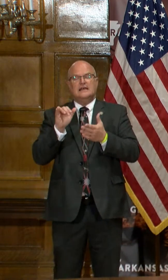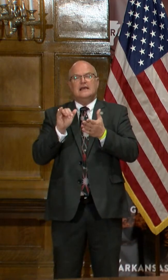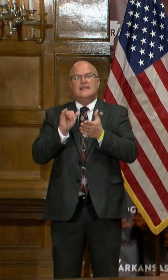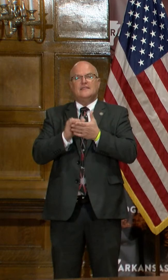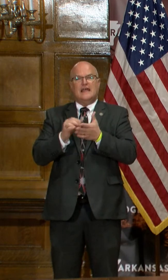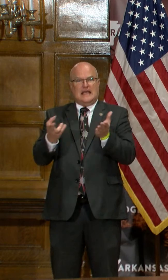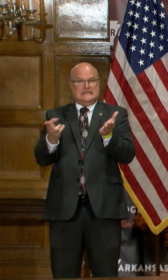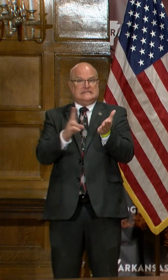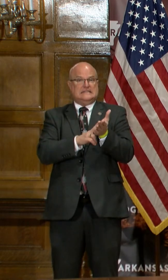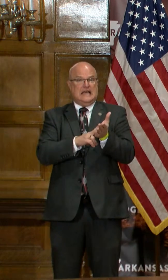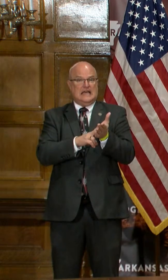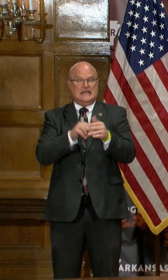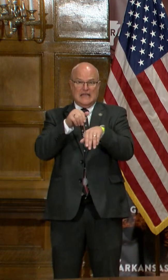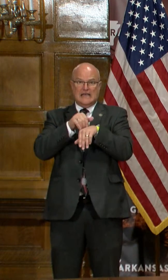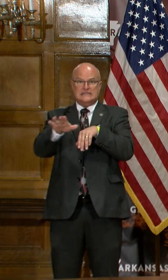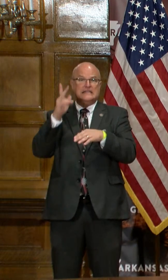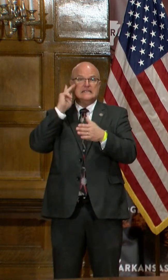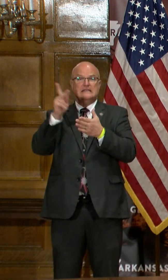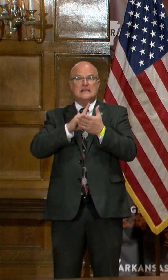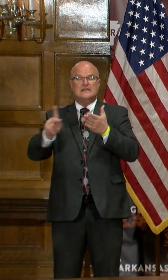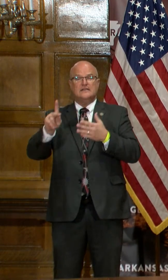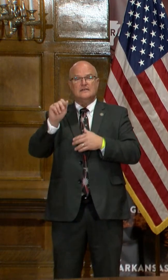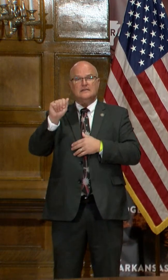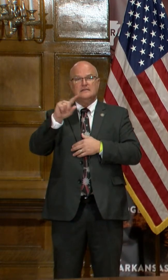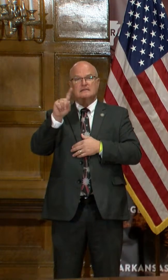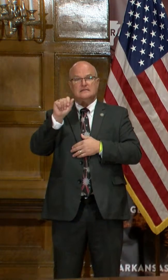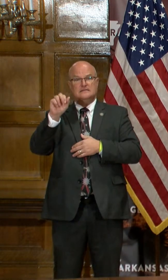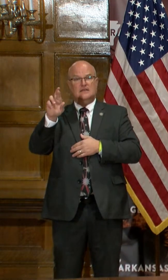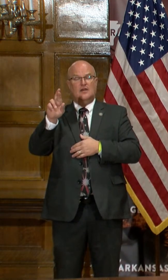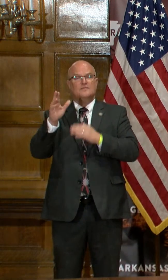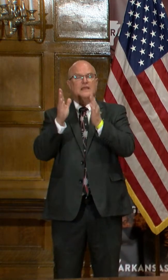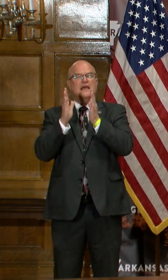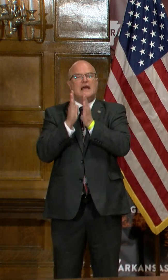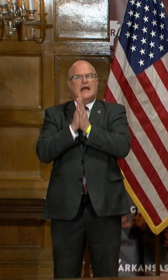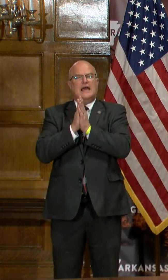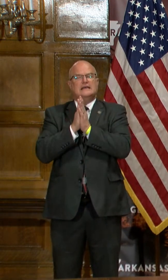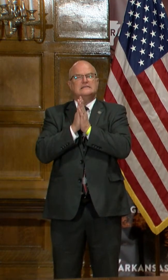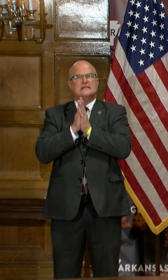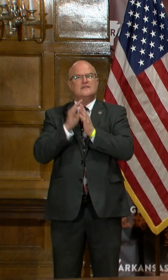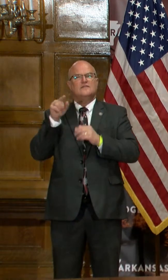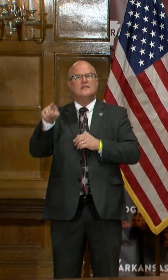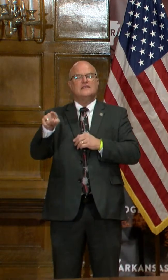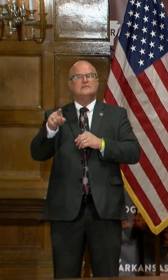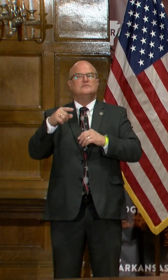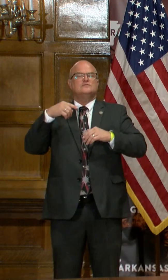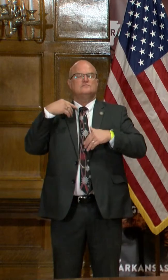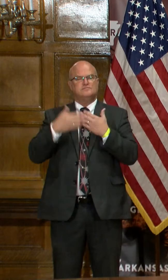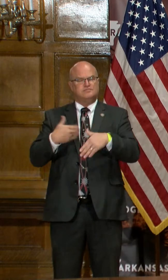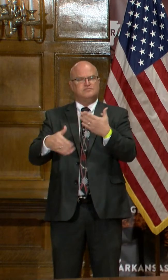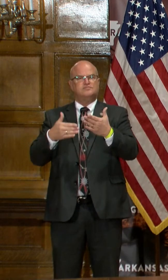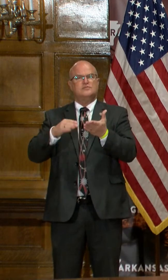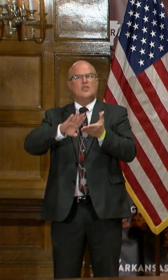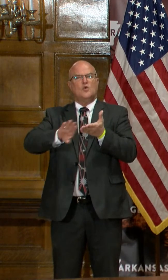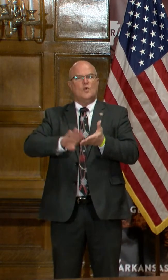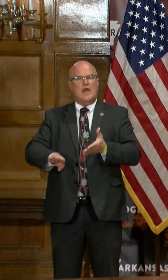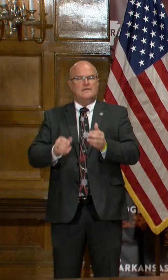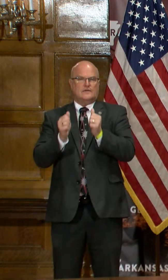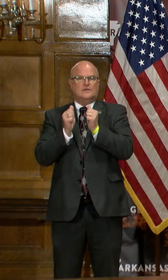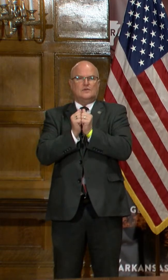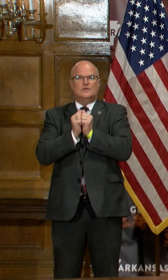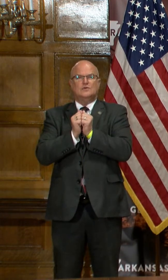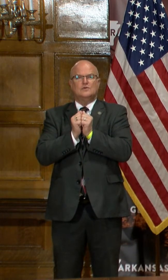that I've signed, that I've sent to Secretary Azar, asking for them to expedite the waivers with